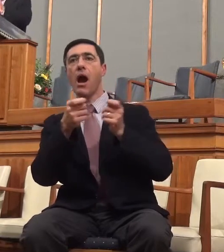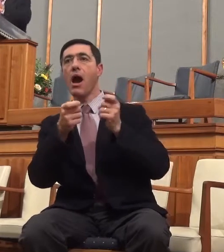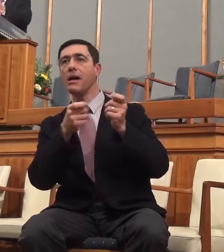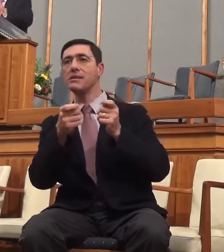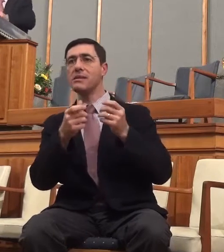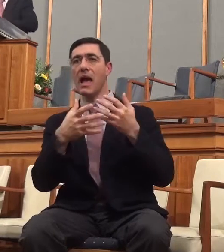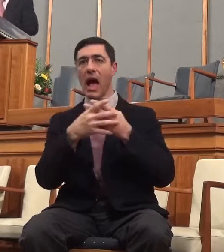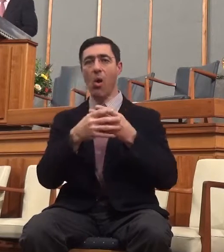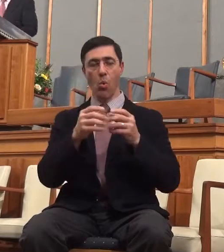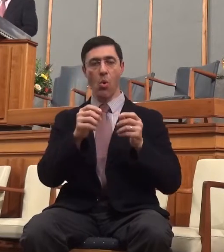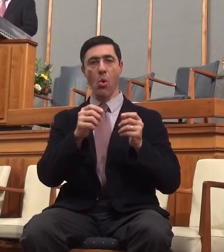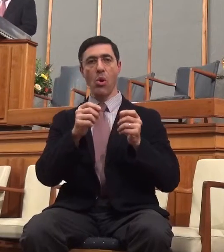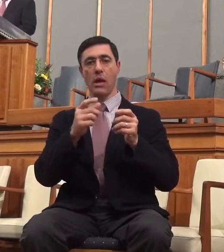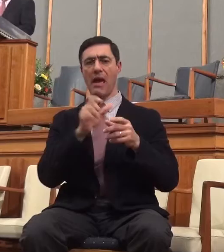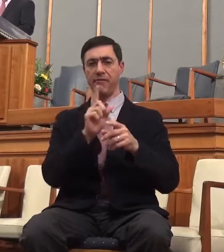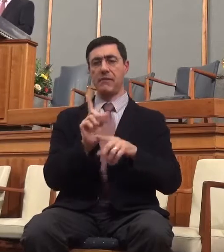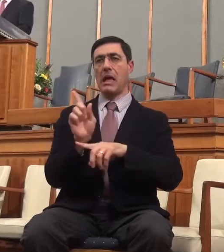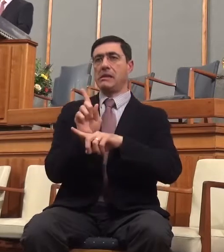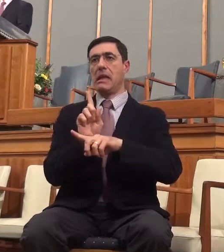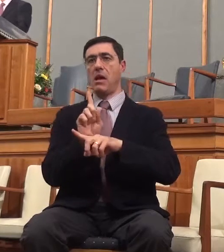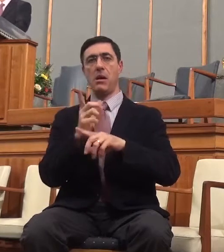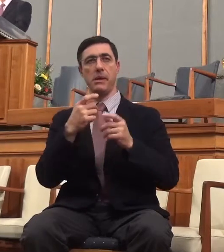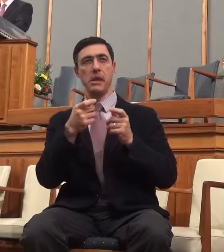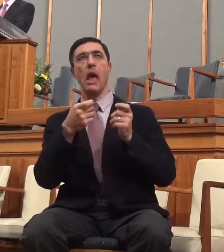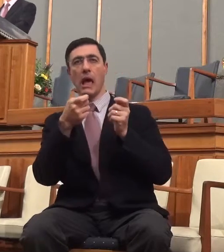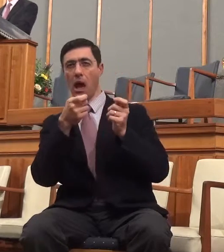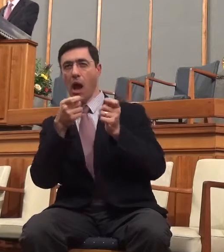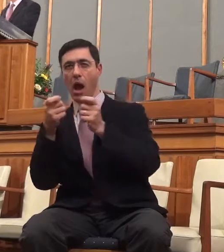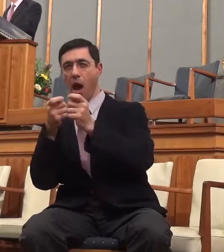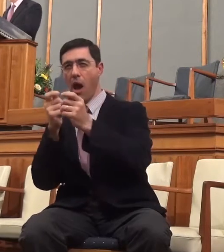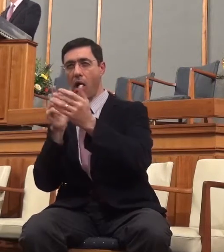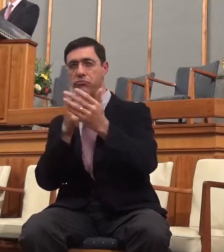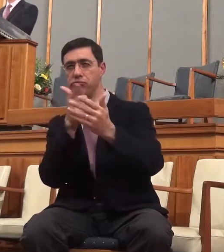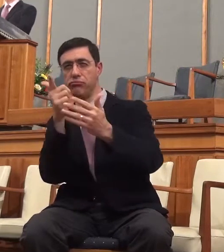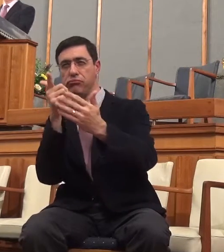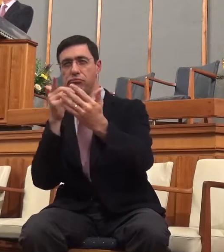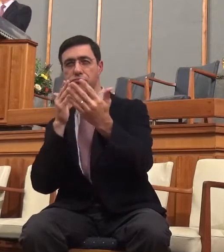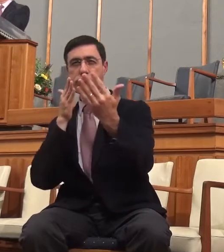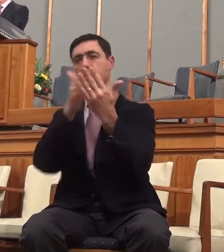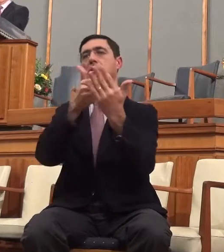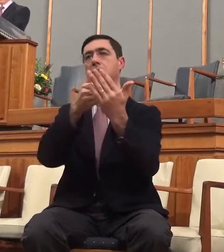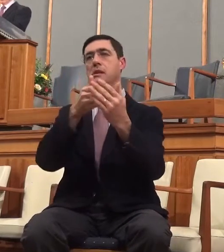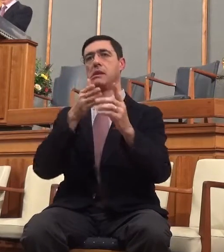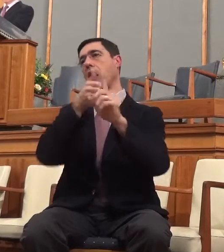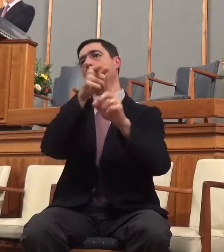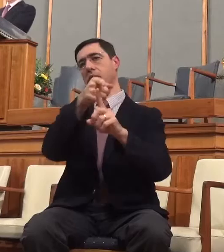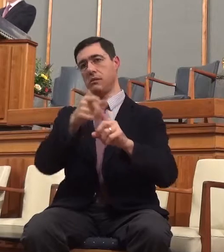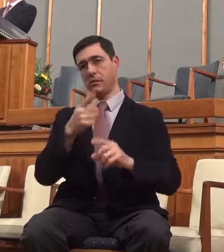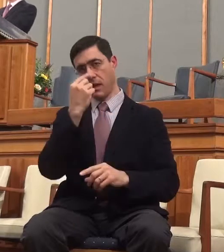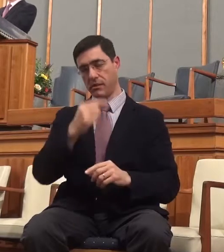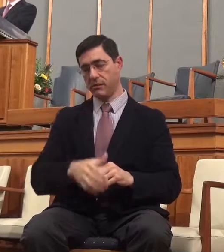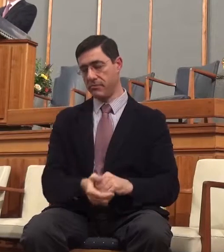But sight came into it, because the person who was operating it had to sit there, rather like these chaps with their